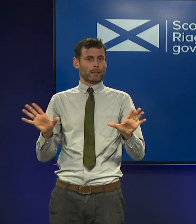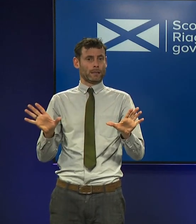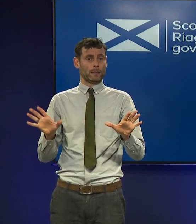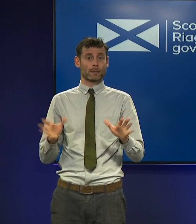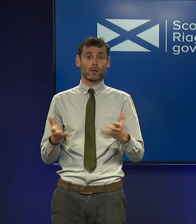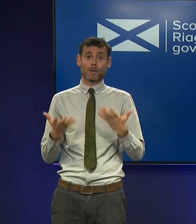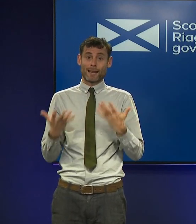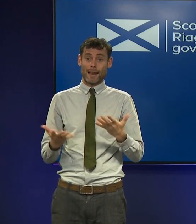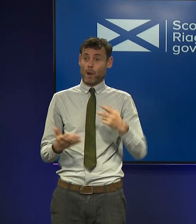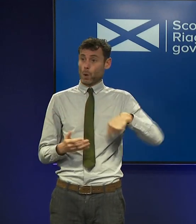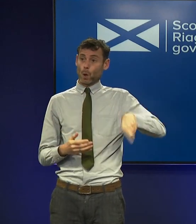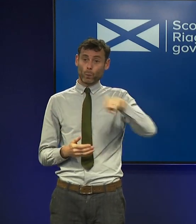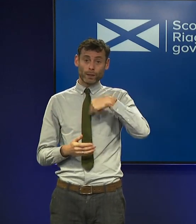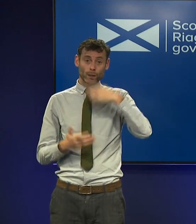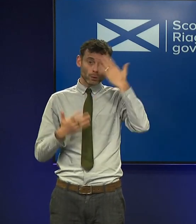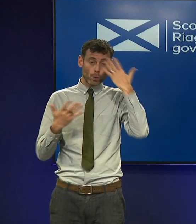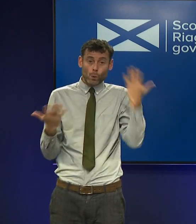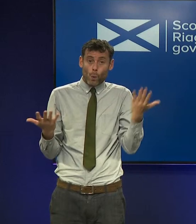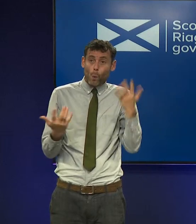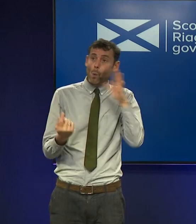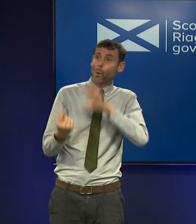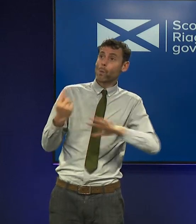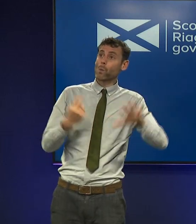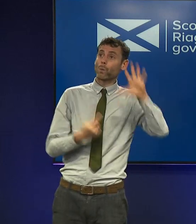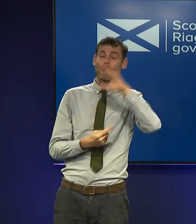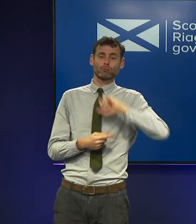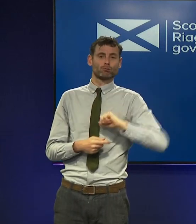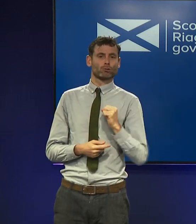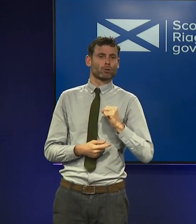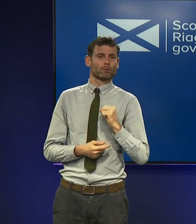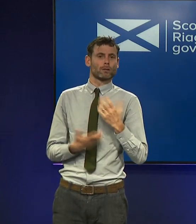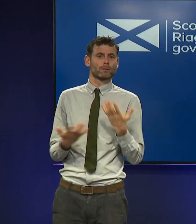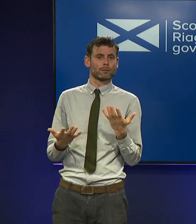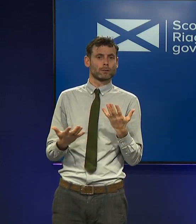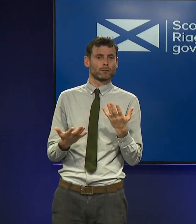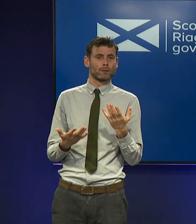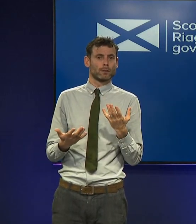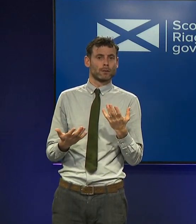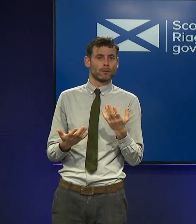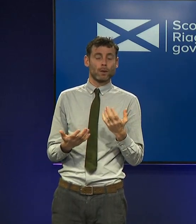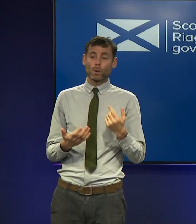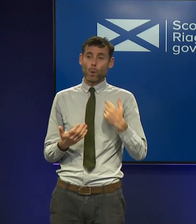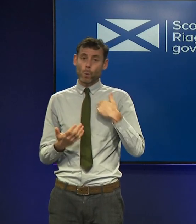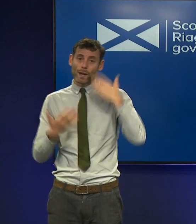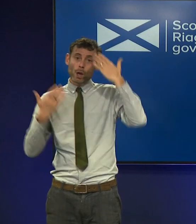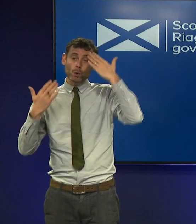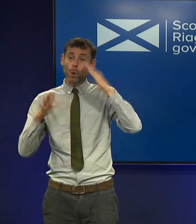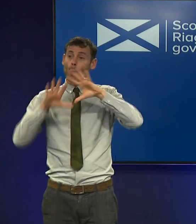this variant is. And so we can't say for certain that country X doesn't have